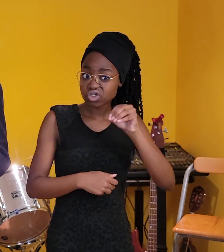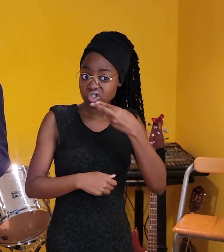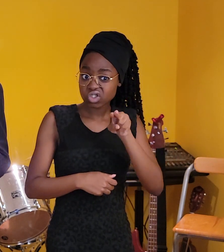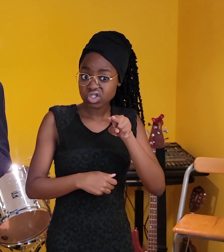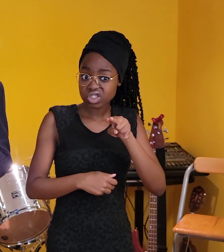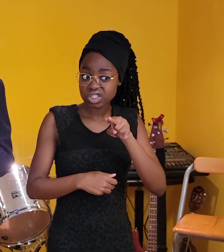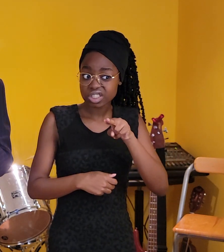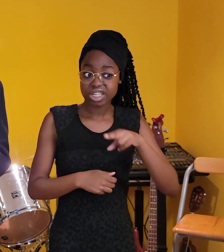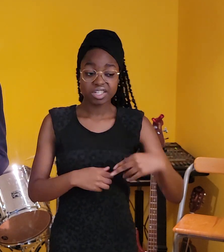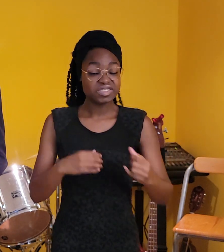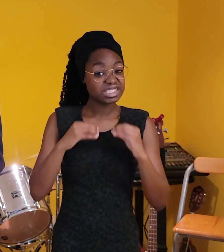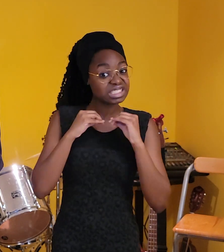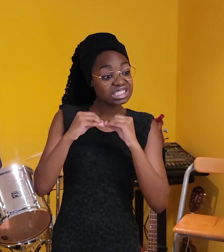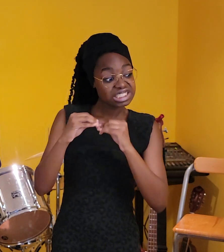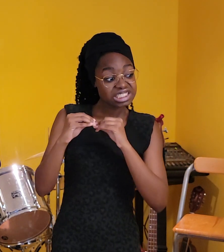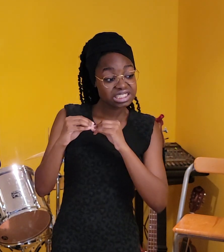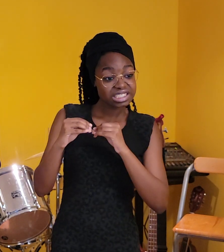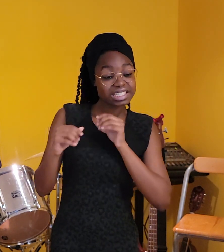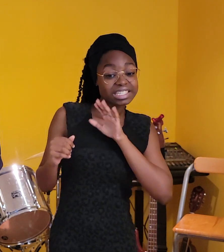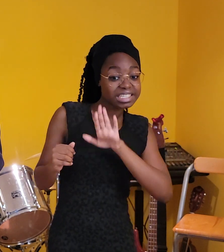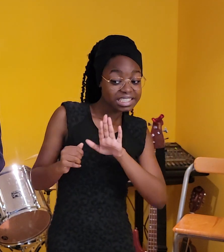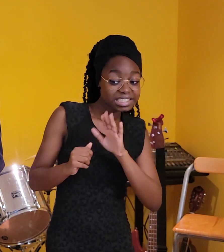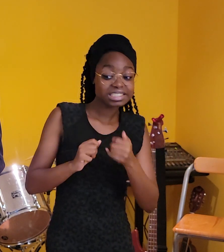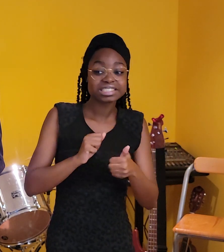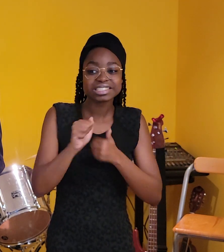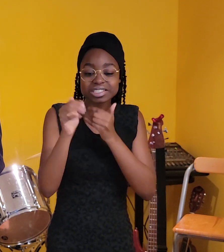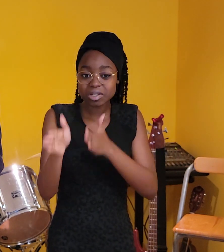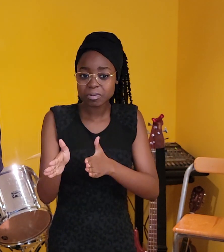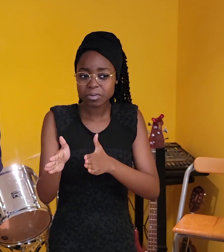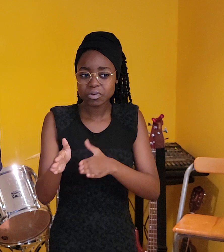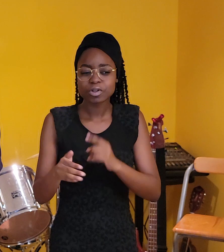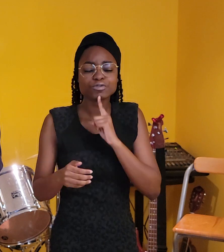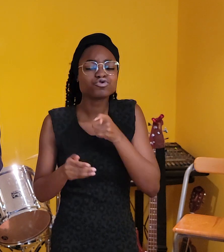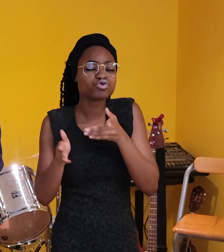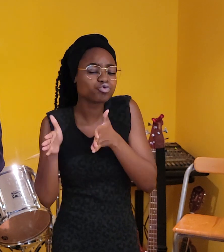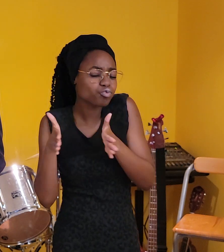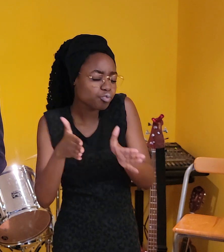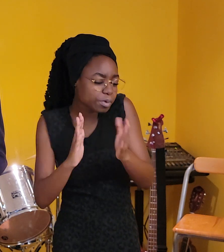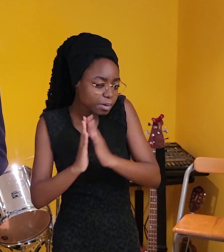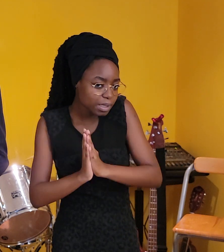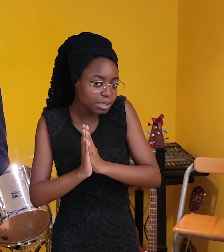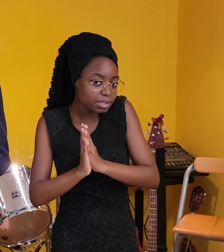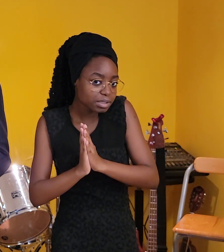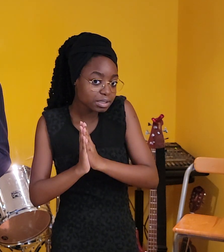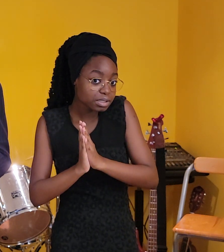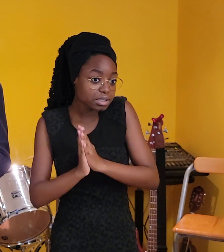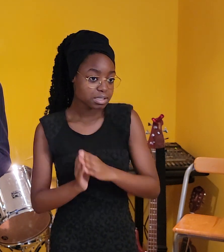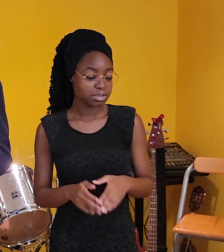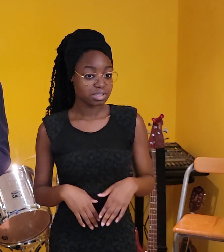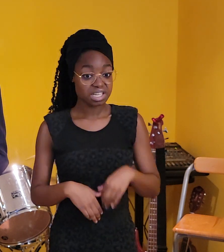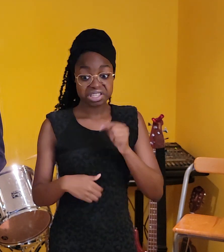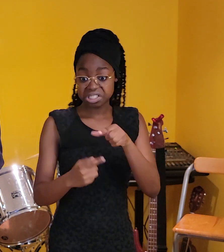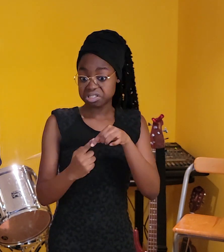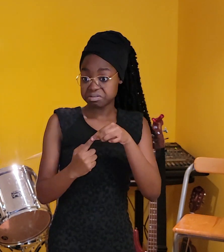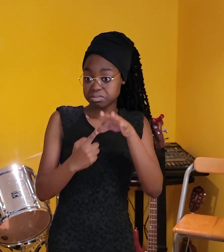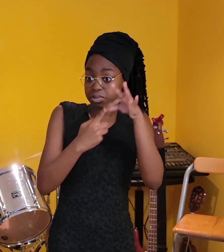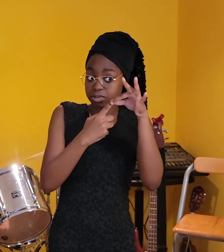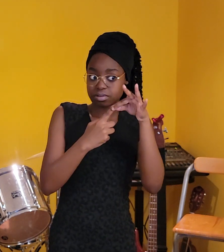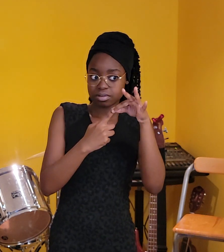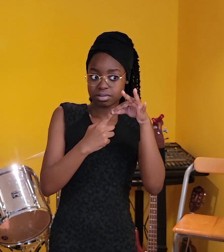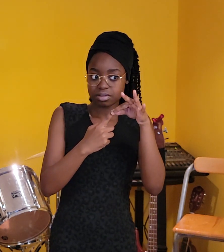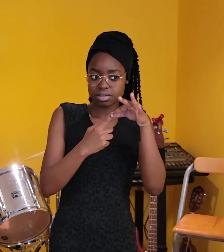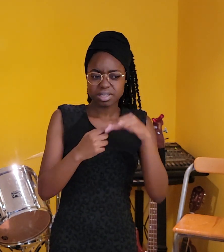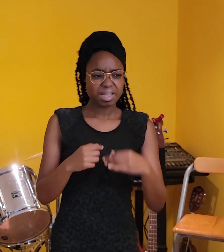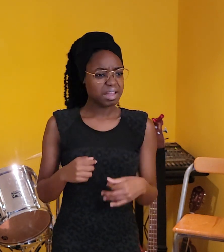happy. You know, they were happy to learn how to pray. Now, it must have really been a unique experience. It must have been